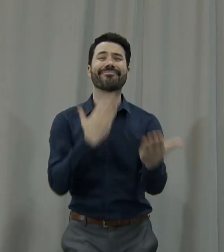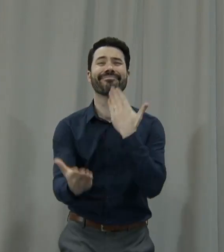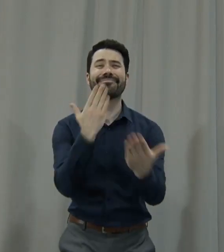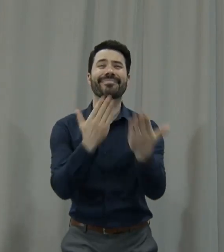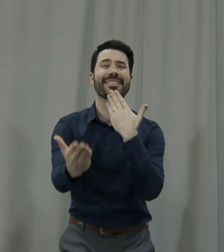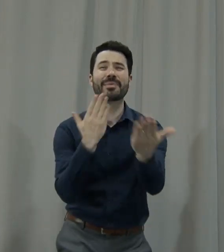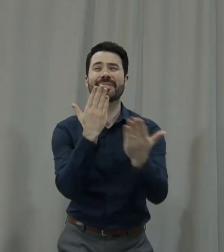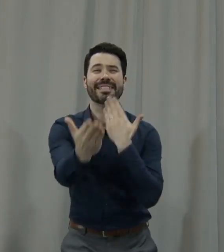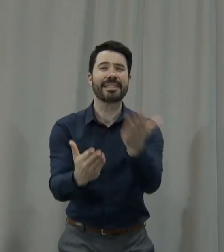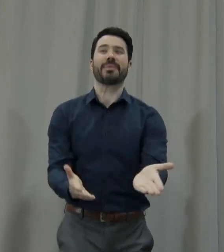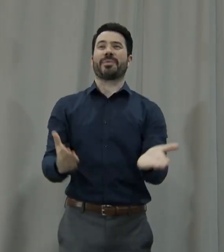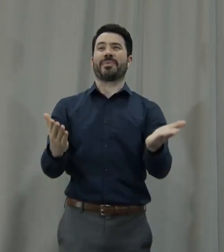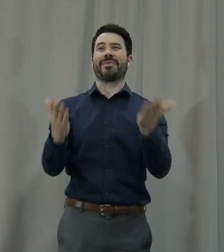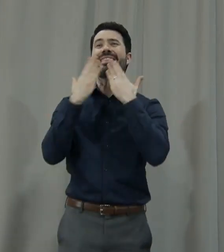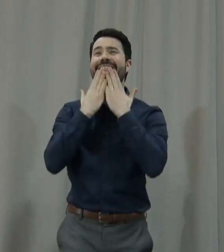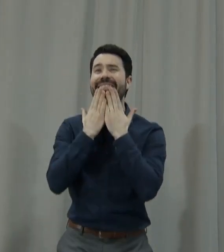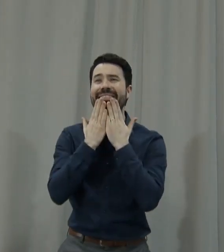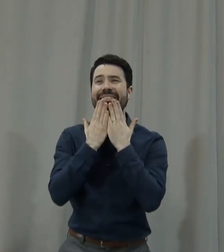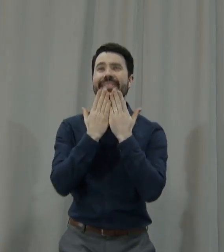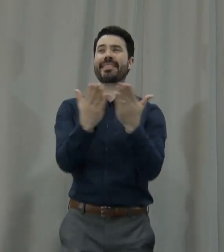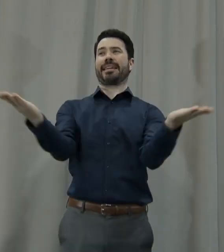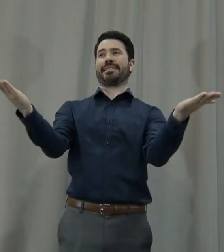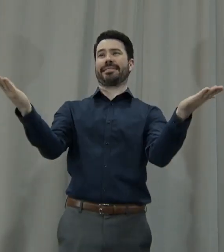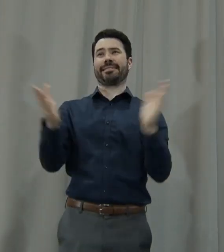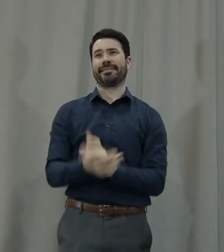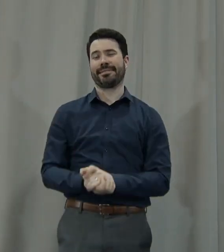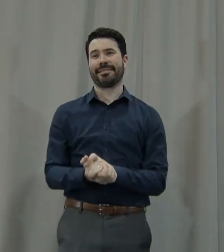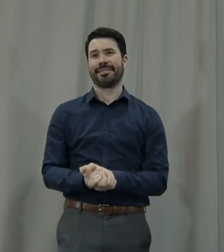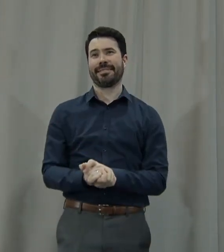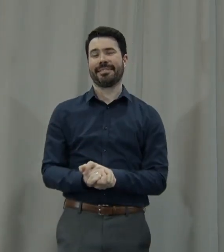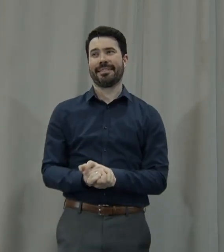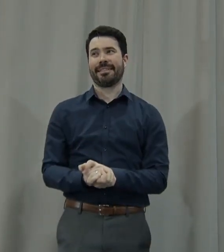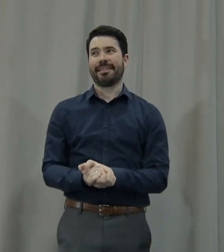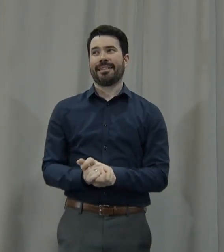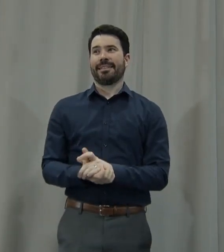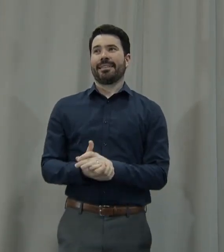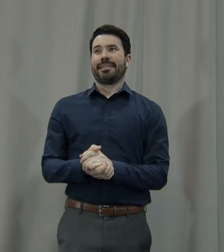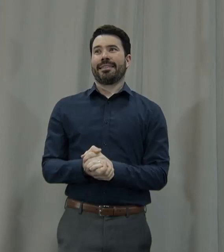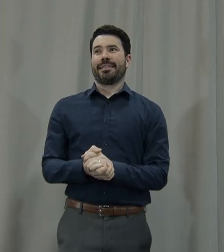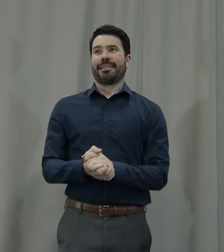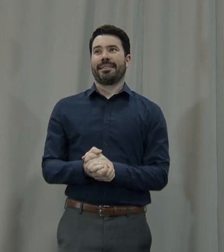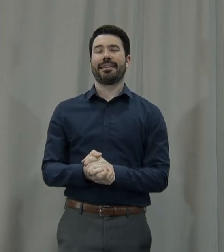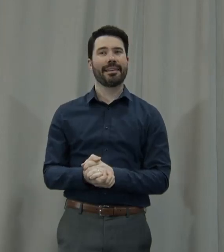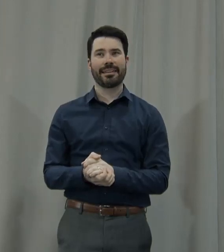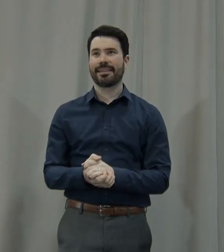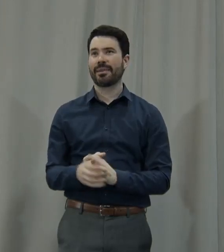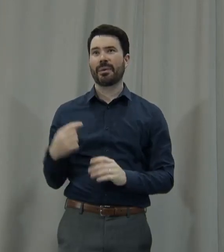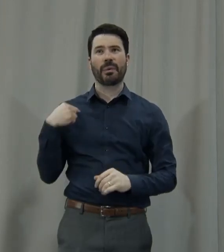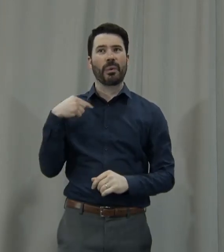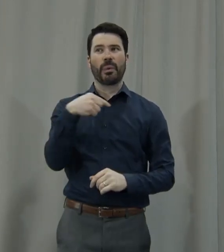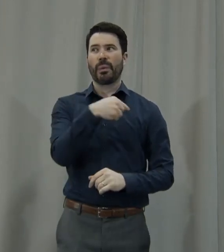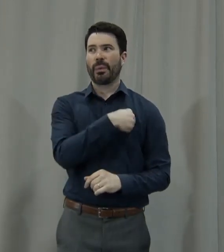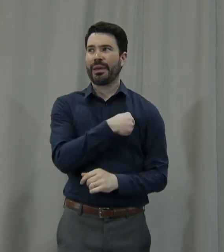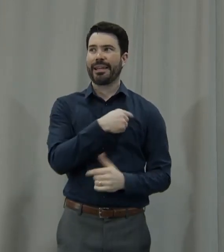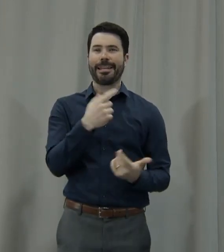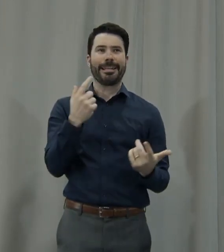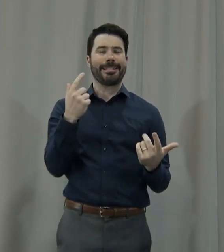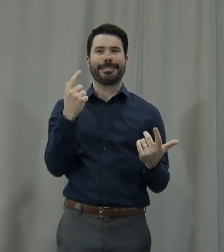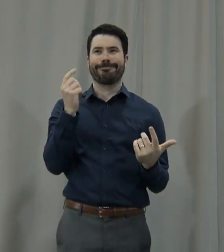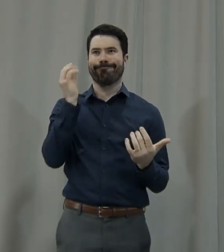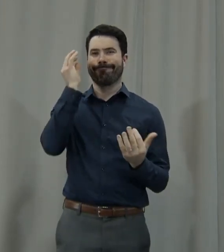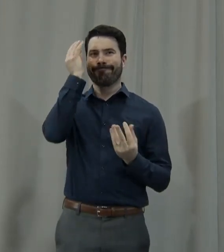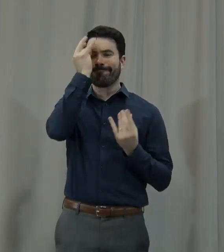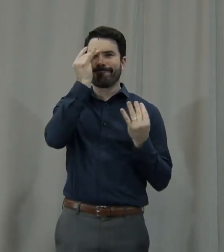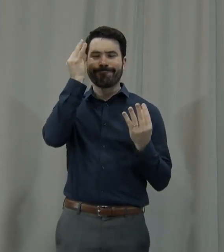Thank you. I had to thank these folks because, you know, as we think about the pandemic and the